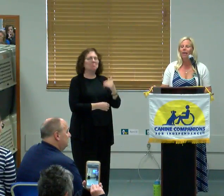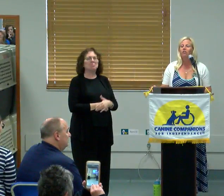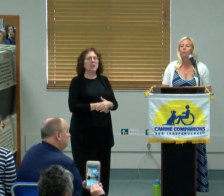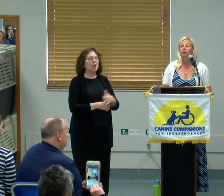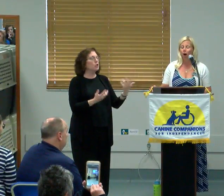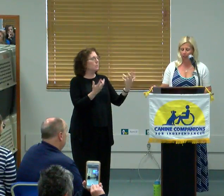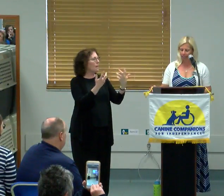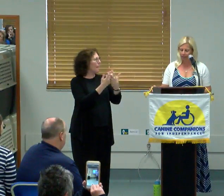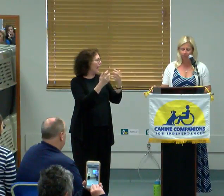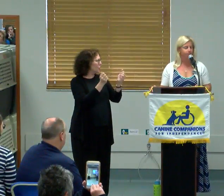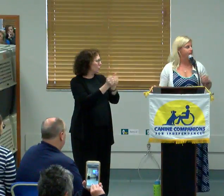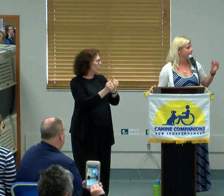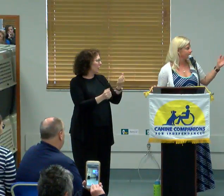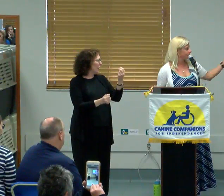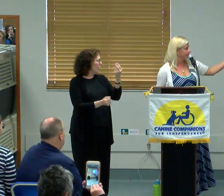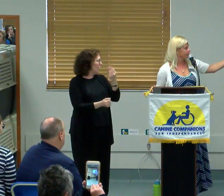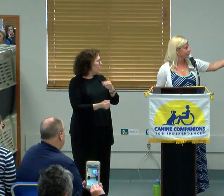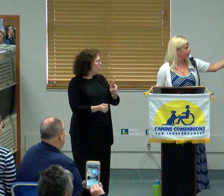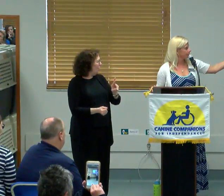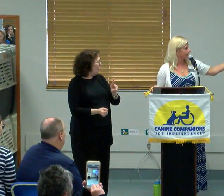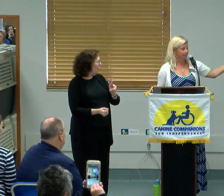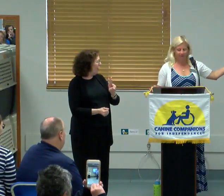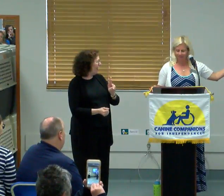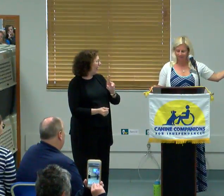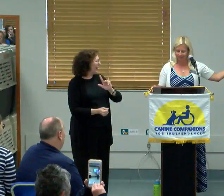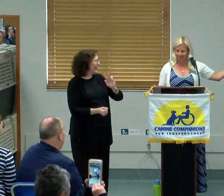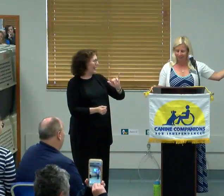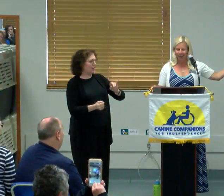has been matched with Harlan.